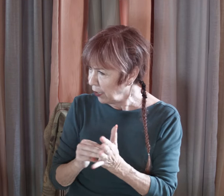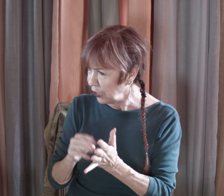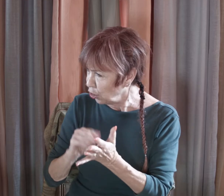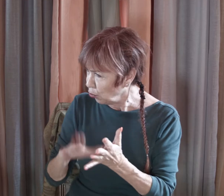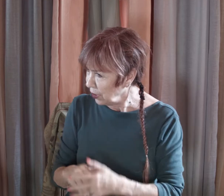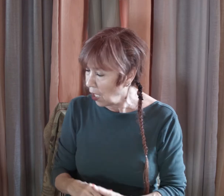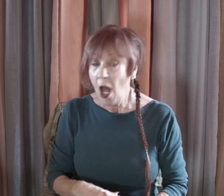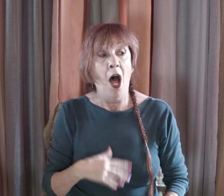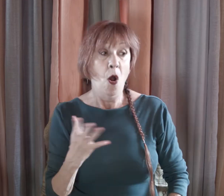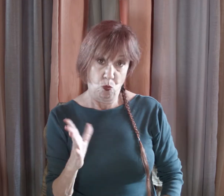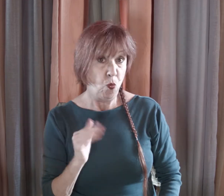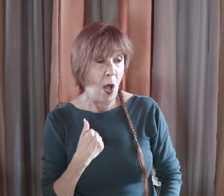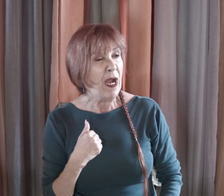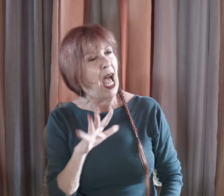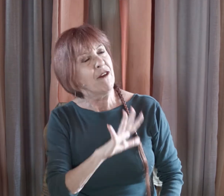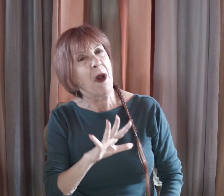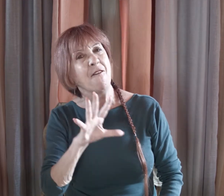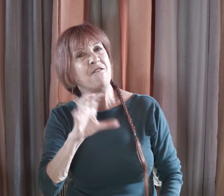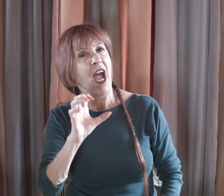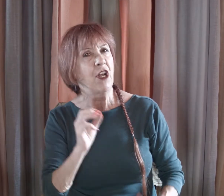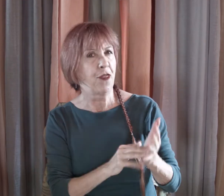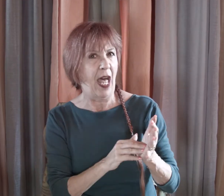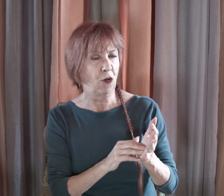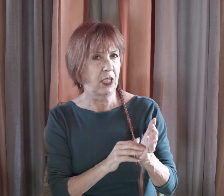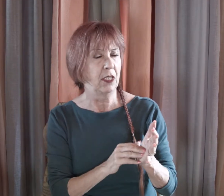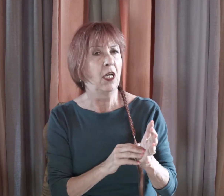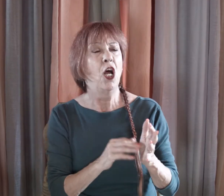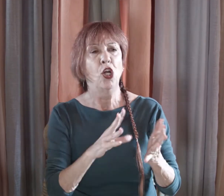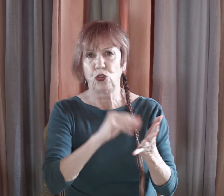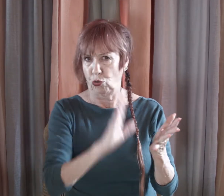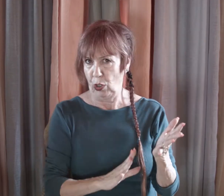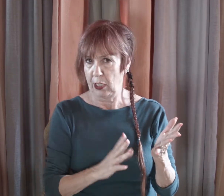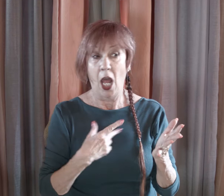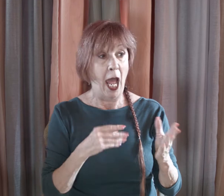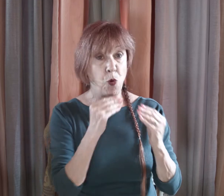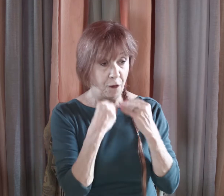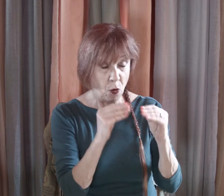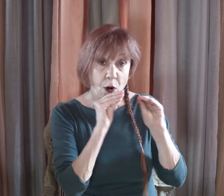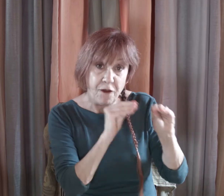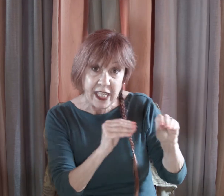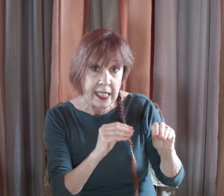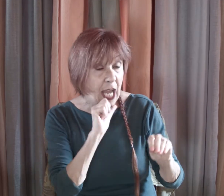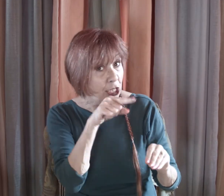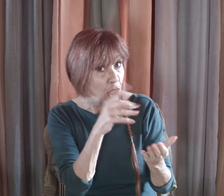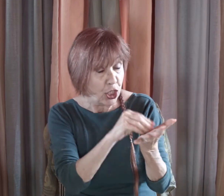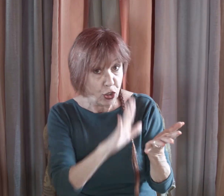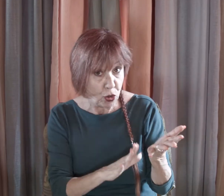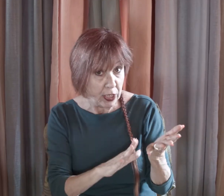many million students? Well, we have about 500,000 students. We are feeding not just the students.